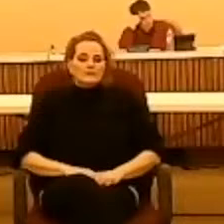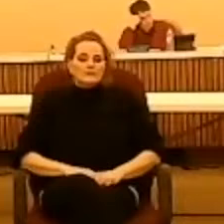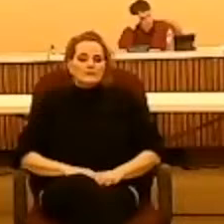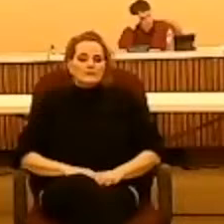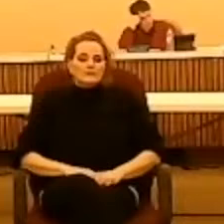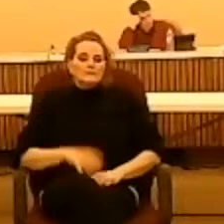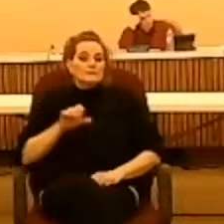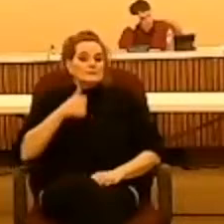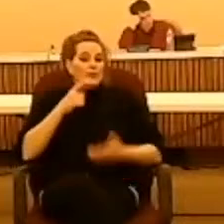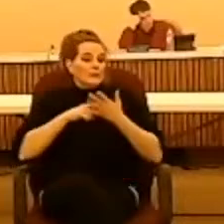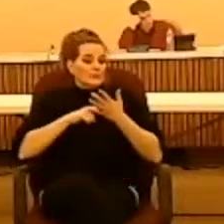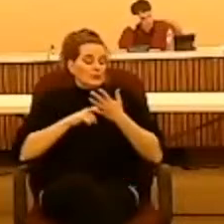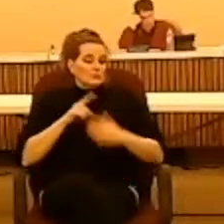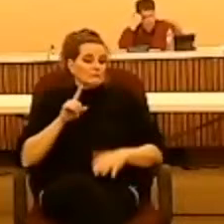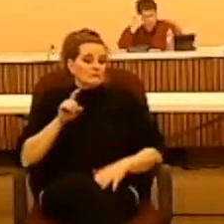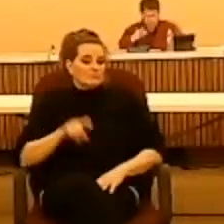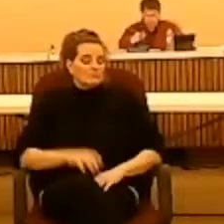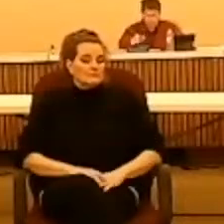Any other discussion?